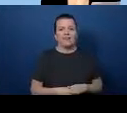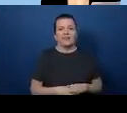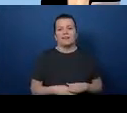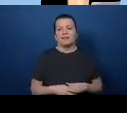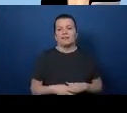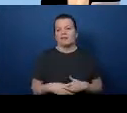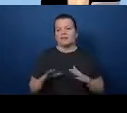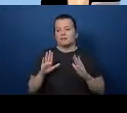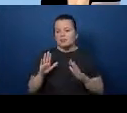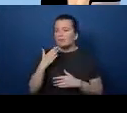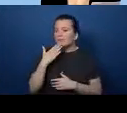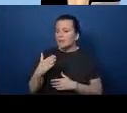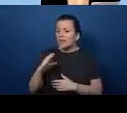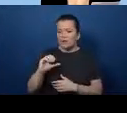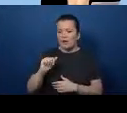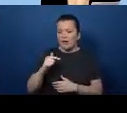very, very enlightening.